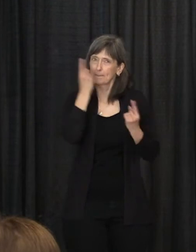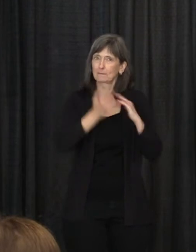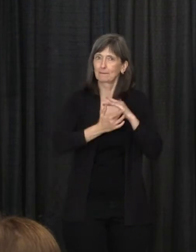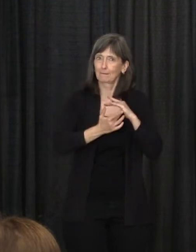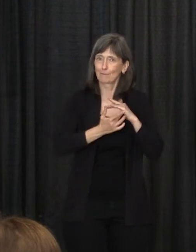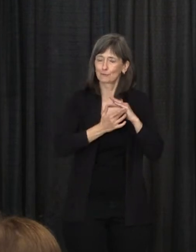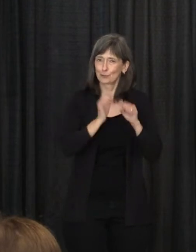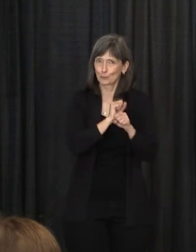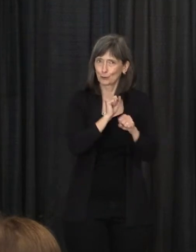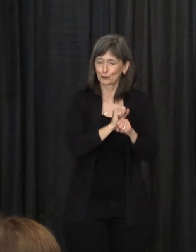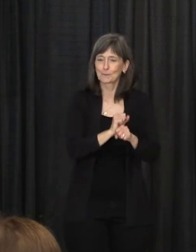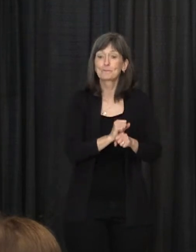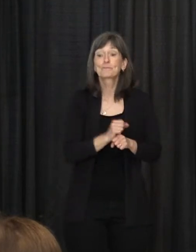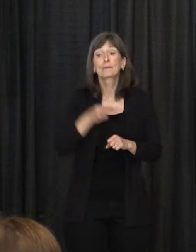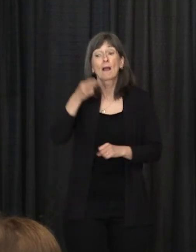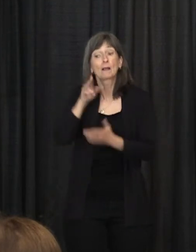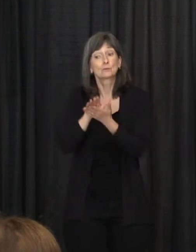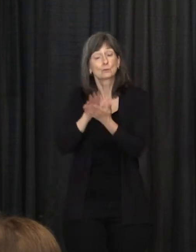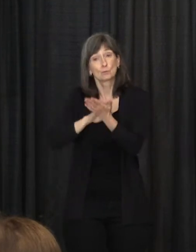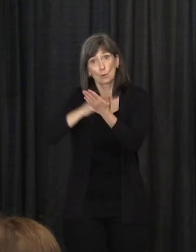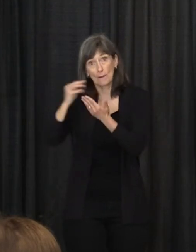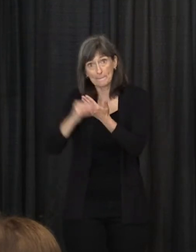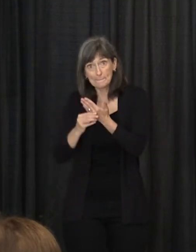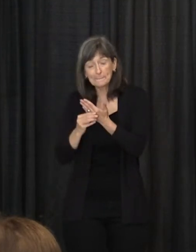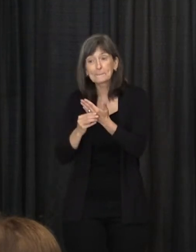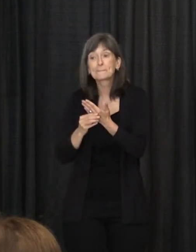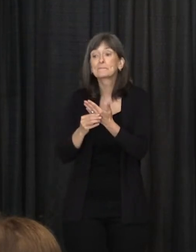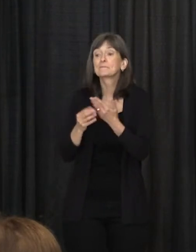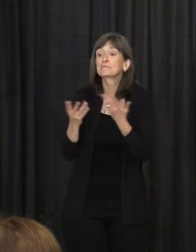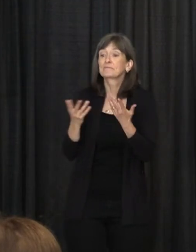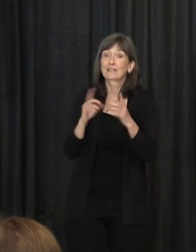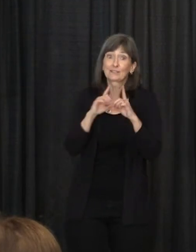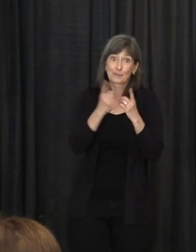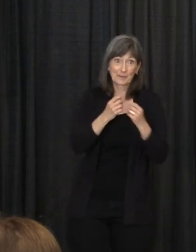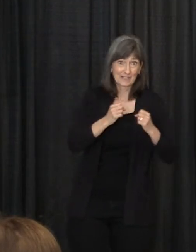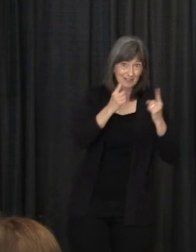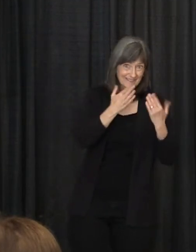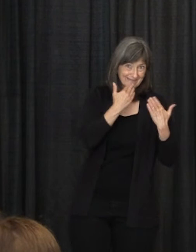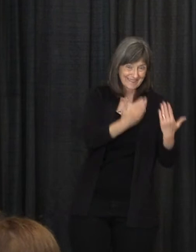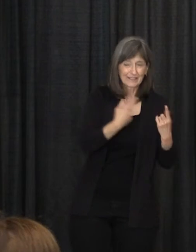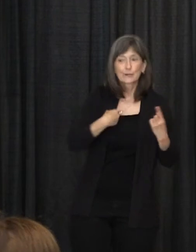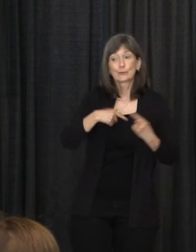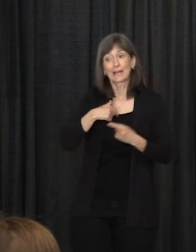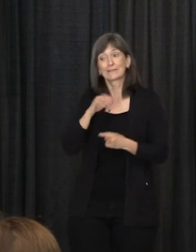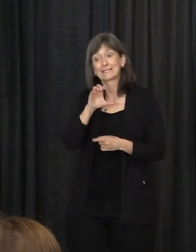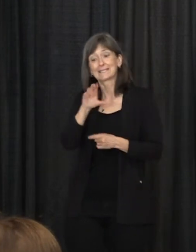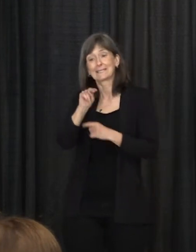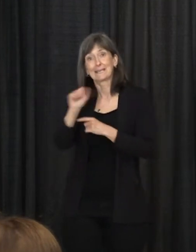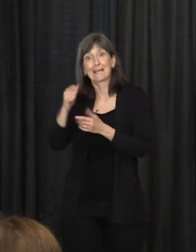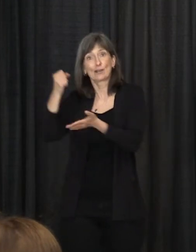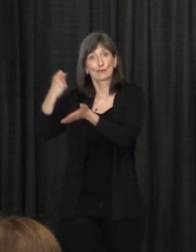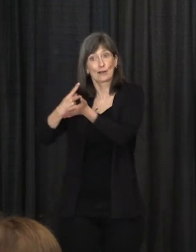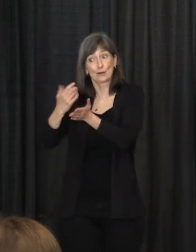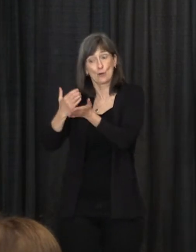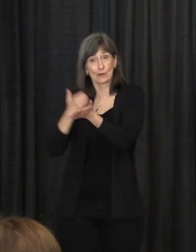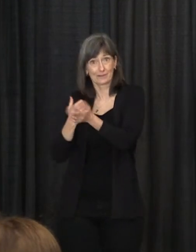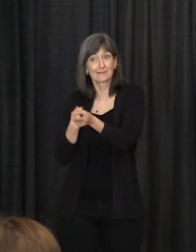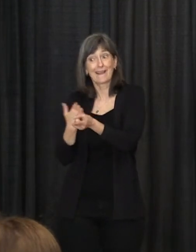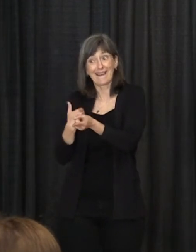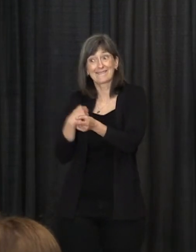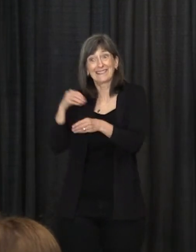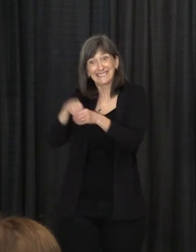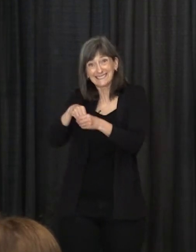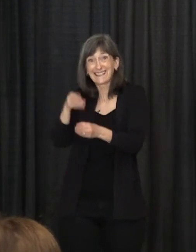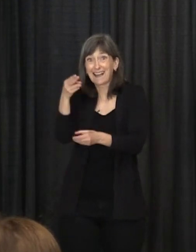tech. It includes high school programming. Thanks to the Department of Education, we now have CNA accredited courses into high